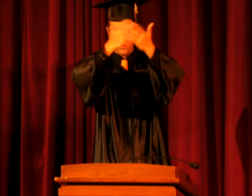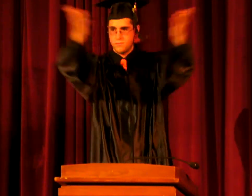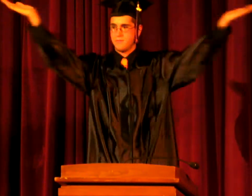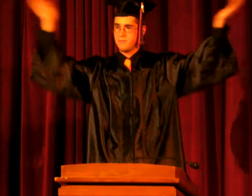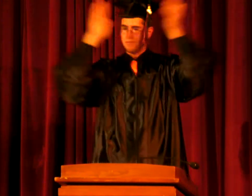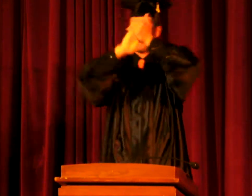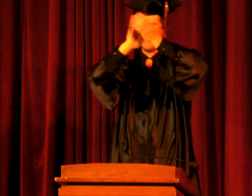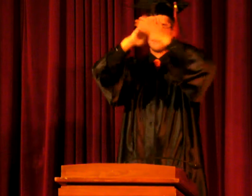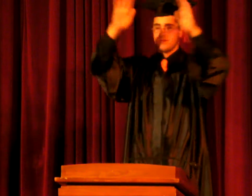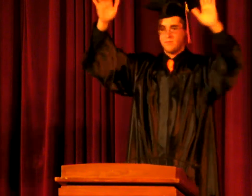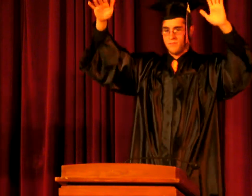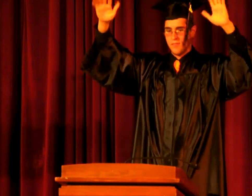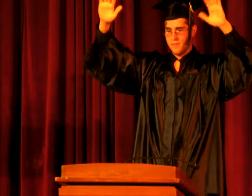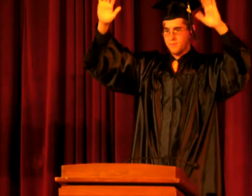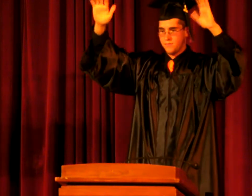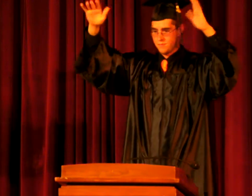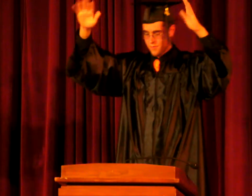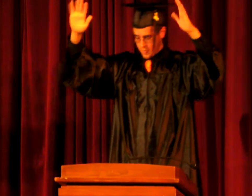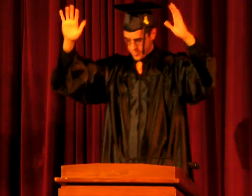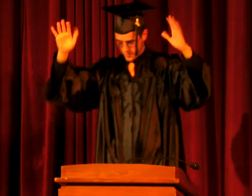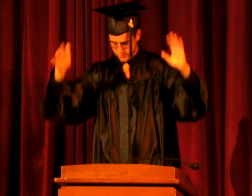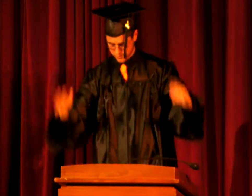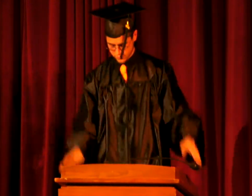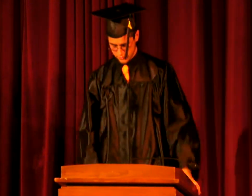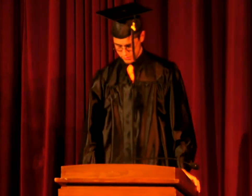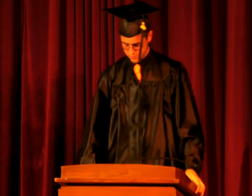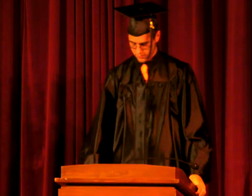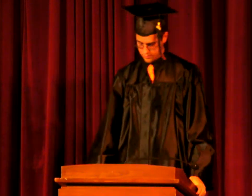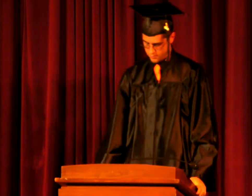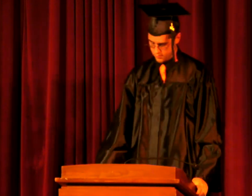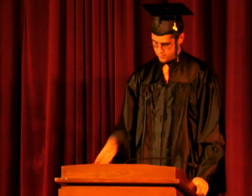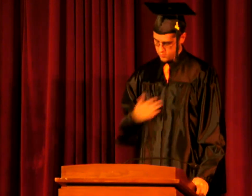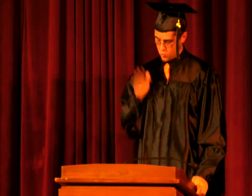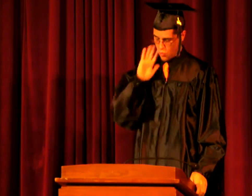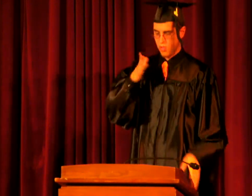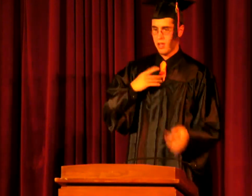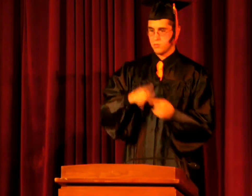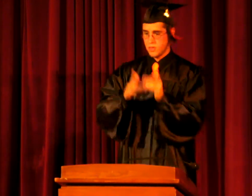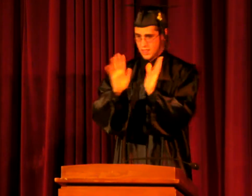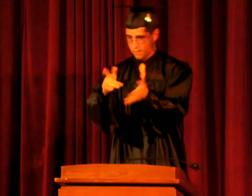Please also give a round of applause for our teachers, staff, friends, and everyone else here at RSD. I